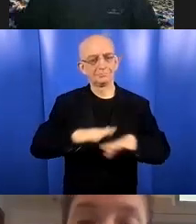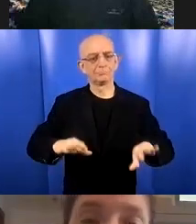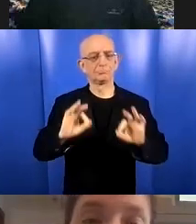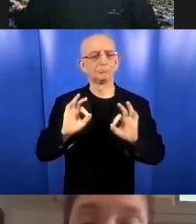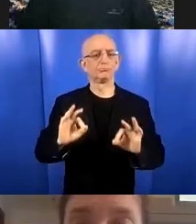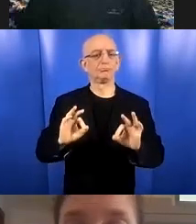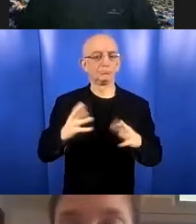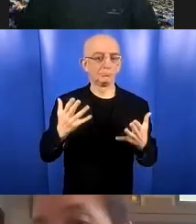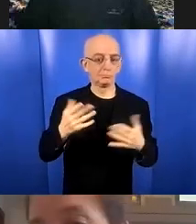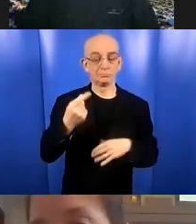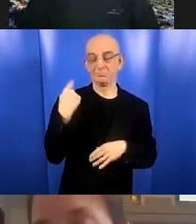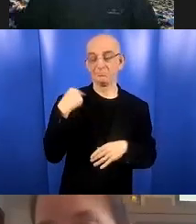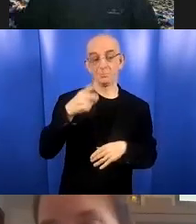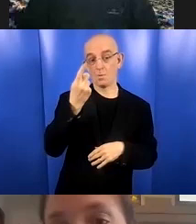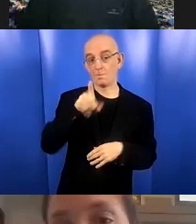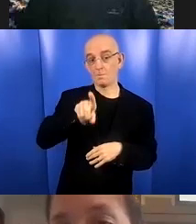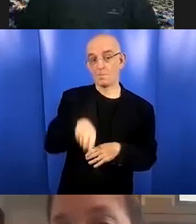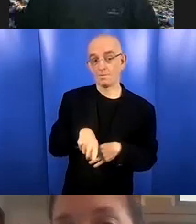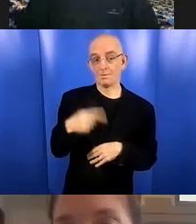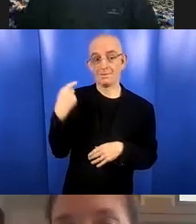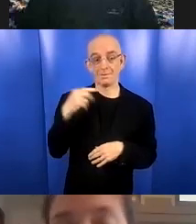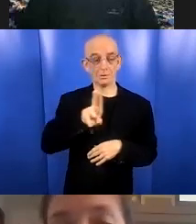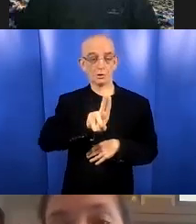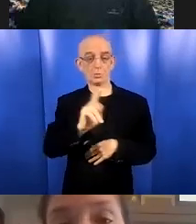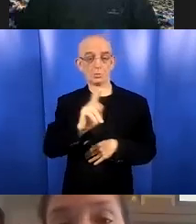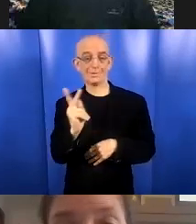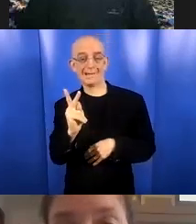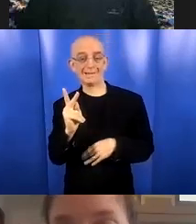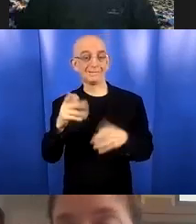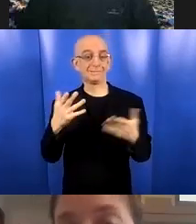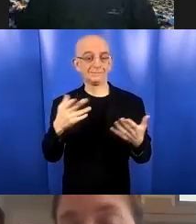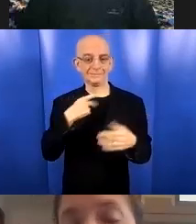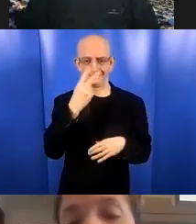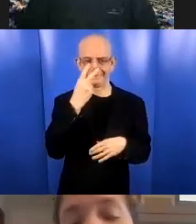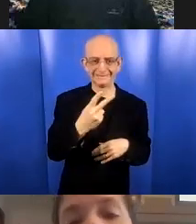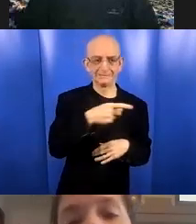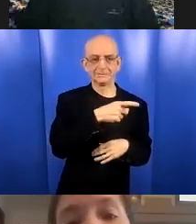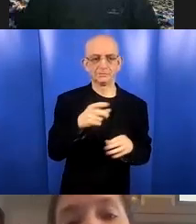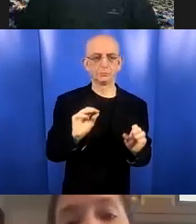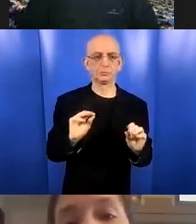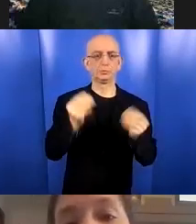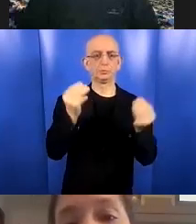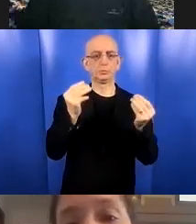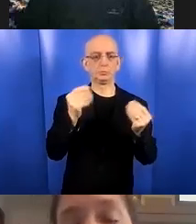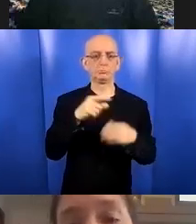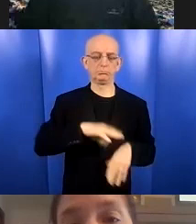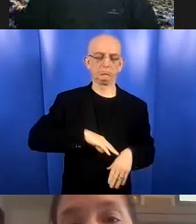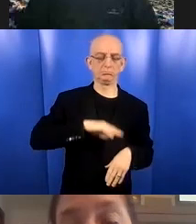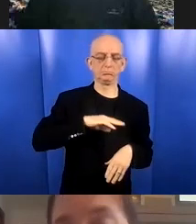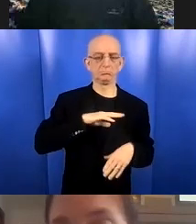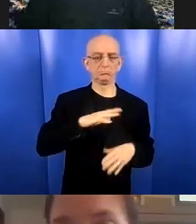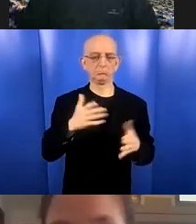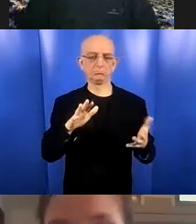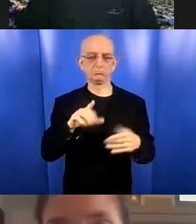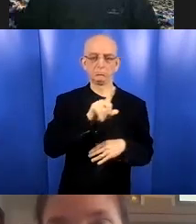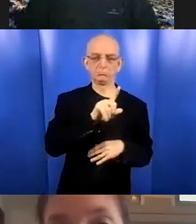of a young teenager with learning disabilities protesting against the police bill in the UK, who was,